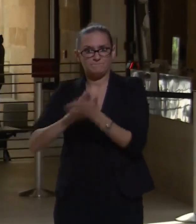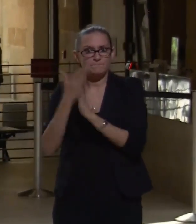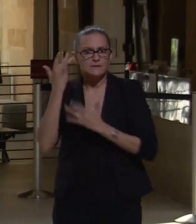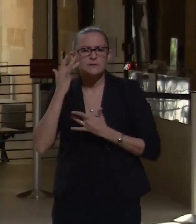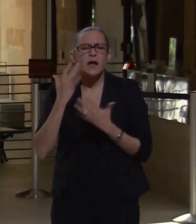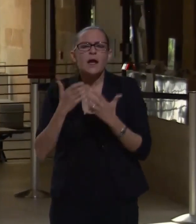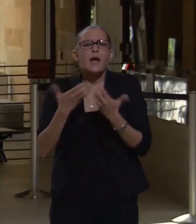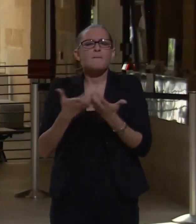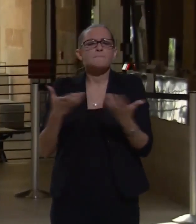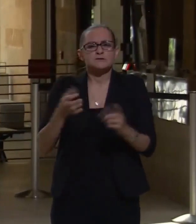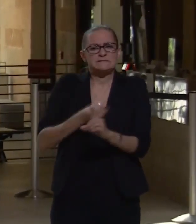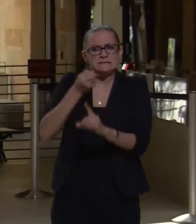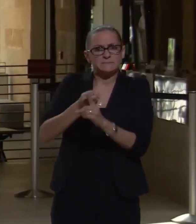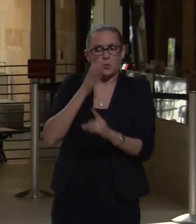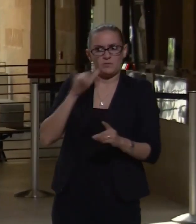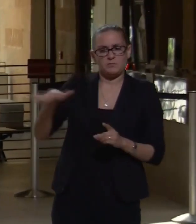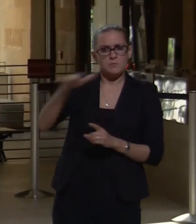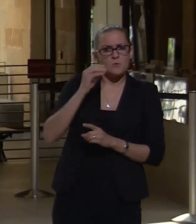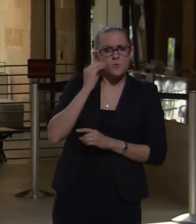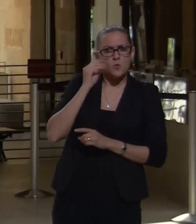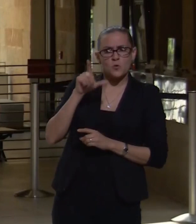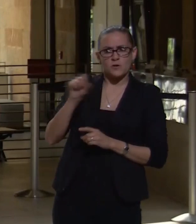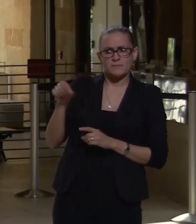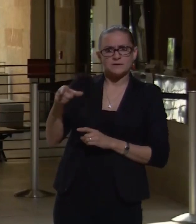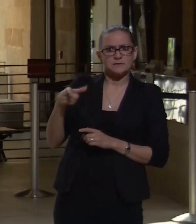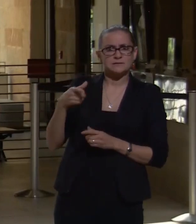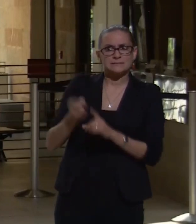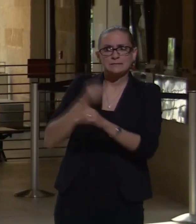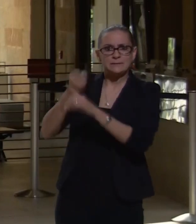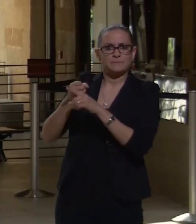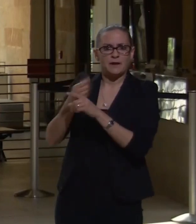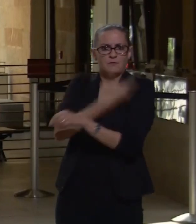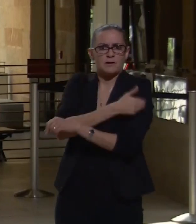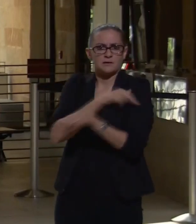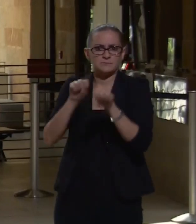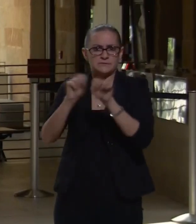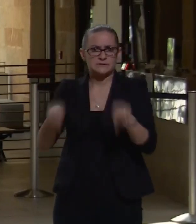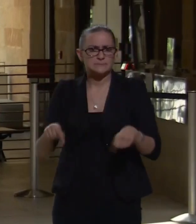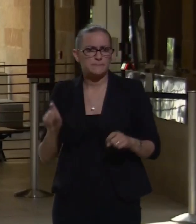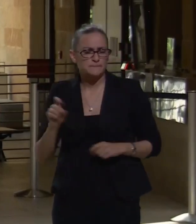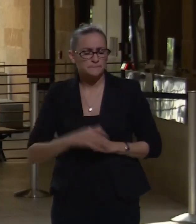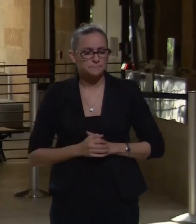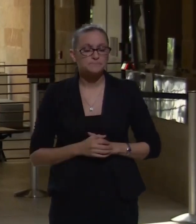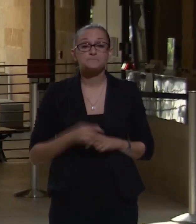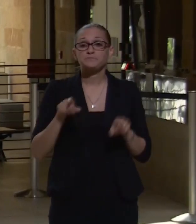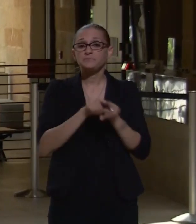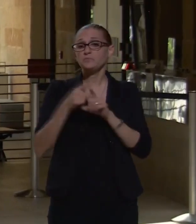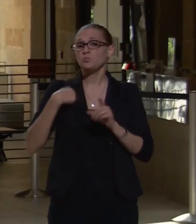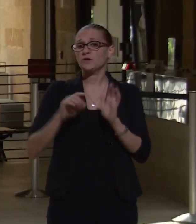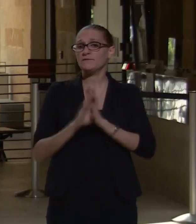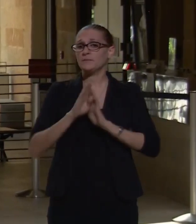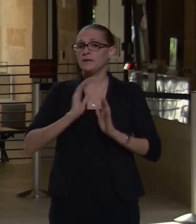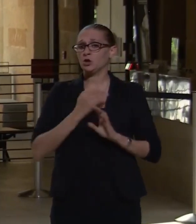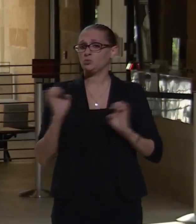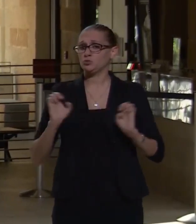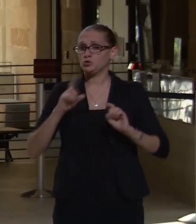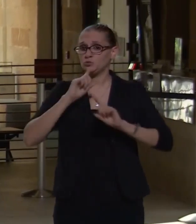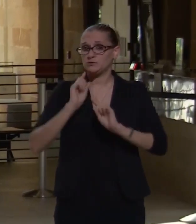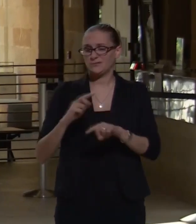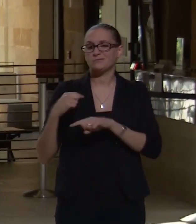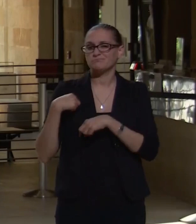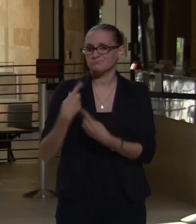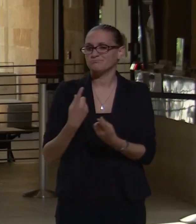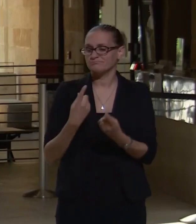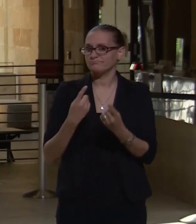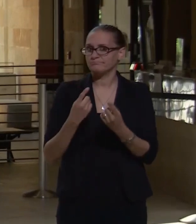how much of an impact would that community have on the local hospital system? So as we're developing our emergency response, there's been